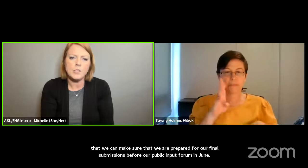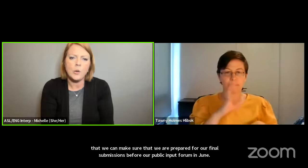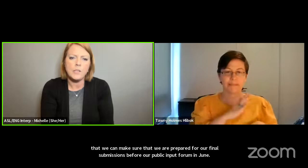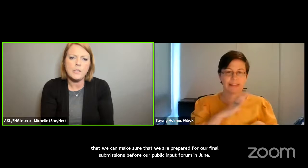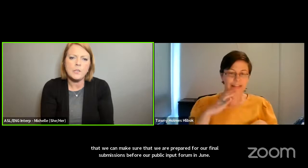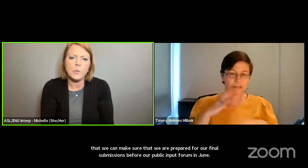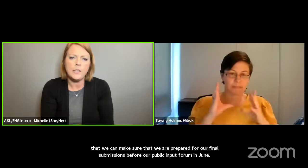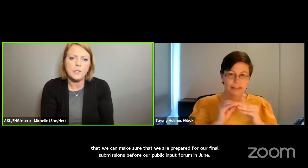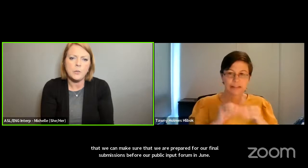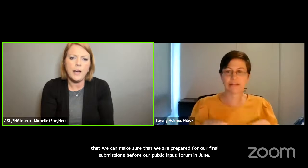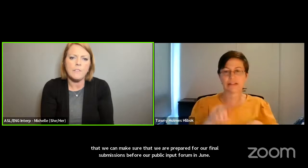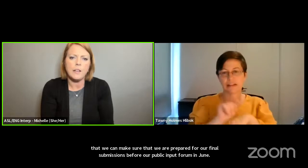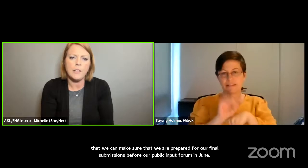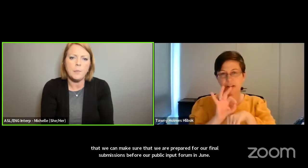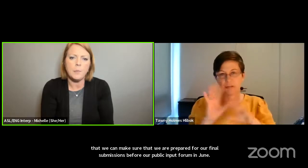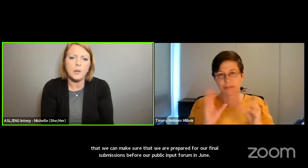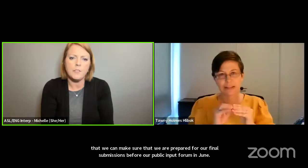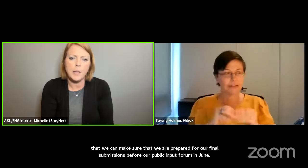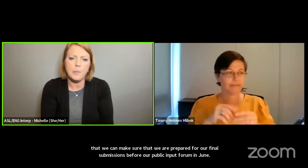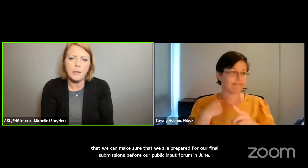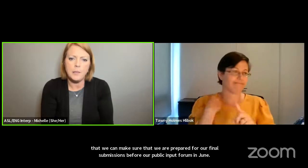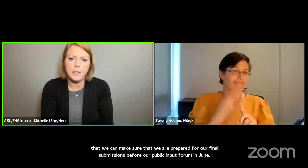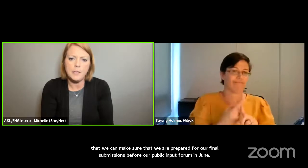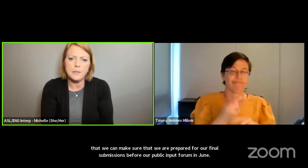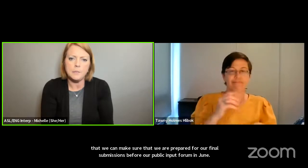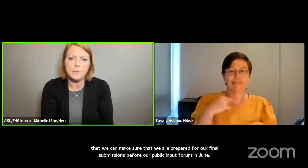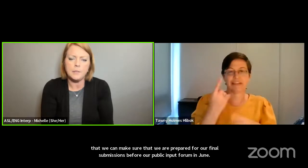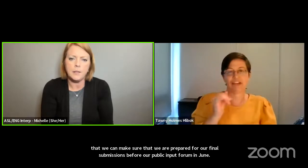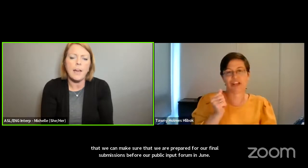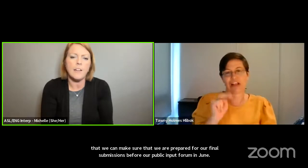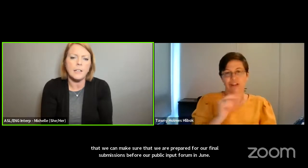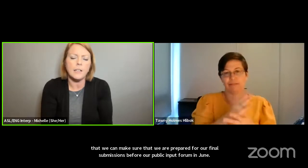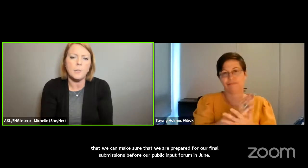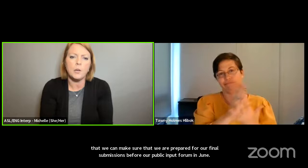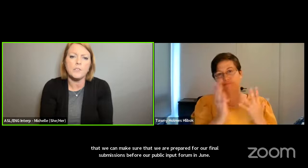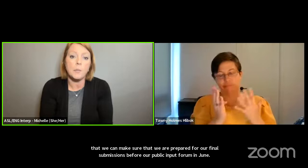And as noticed, we do have a number of subcommittee